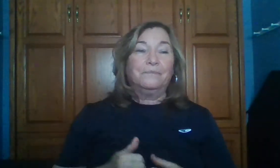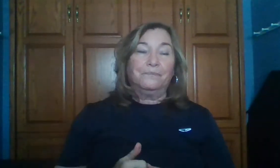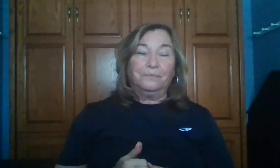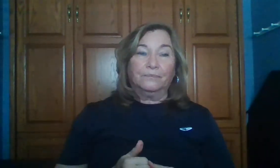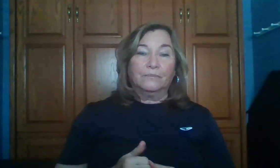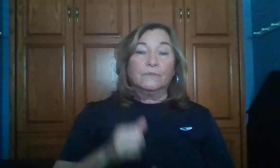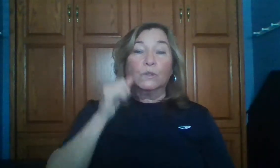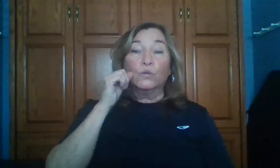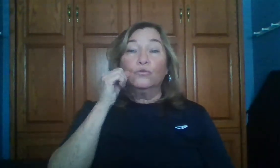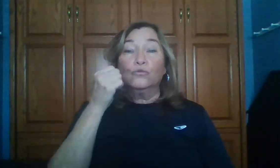Tomorrow.